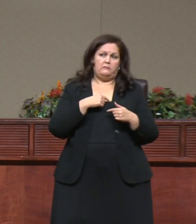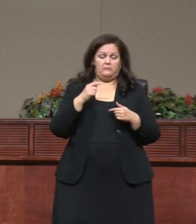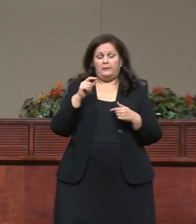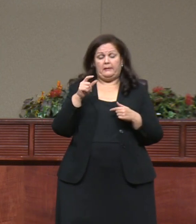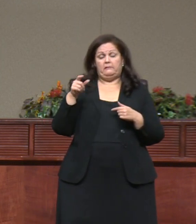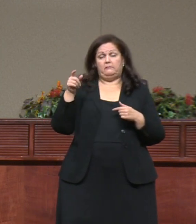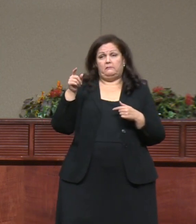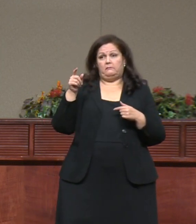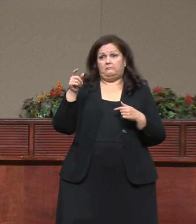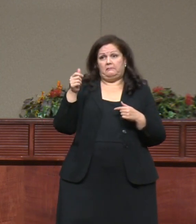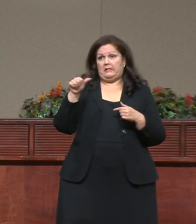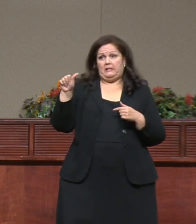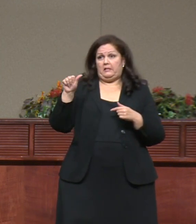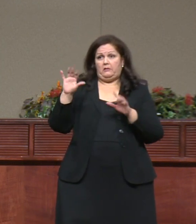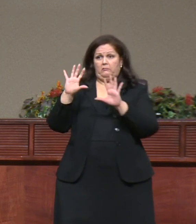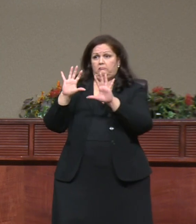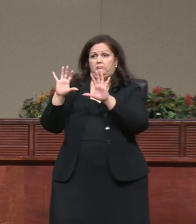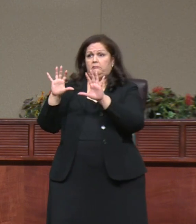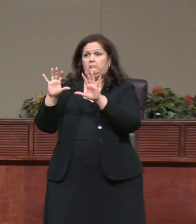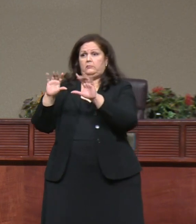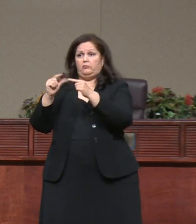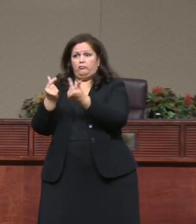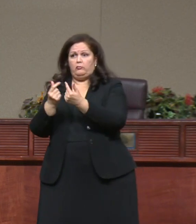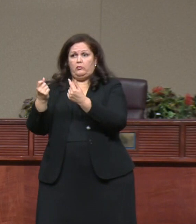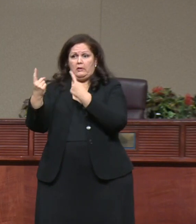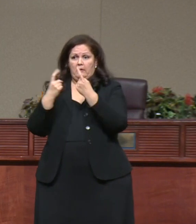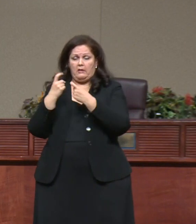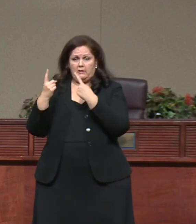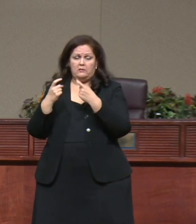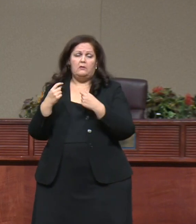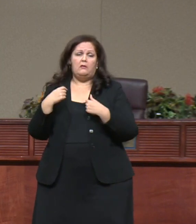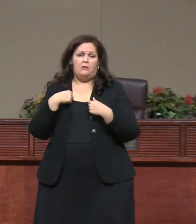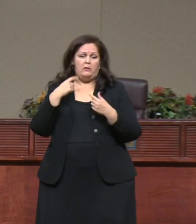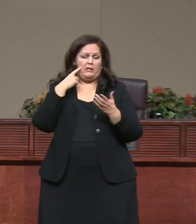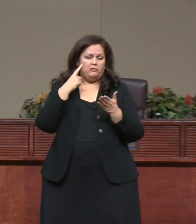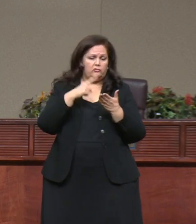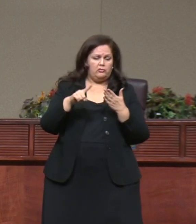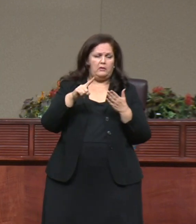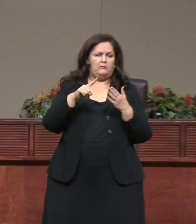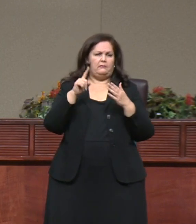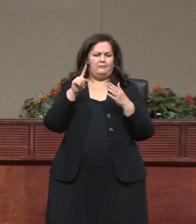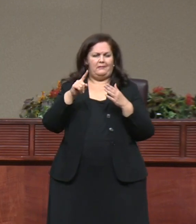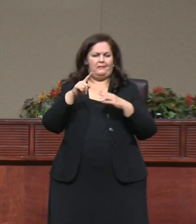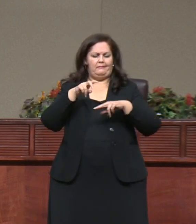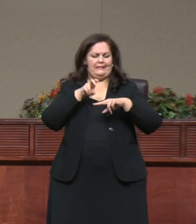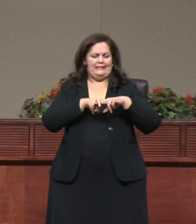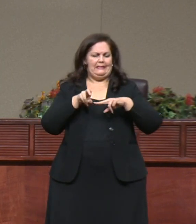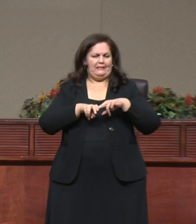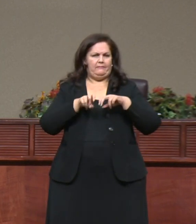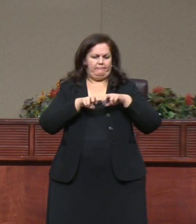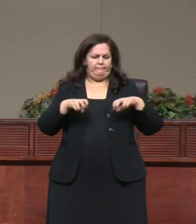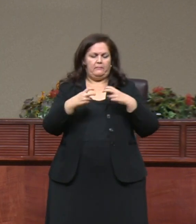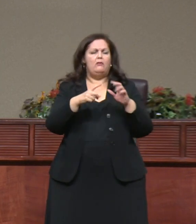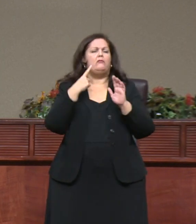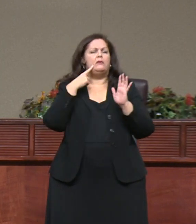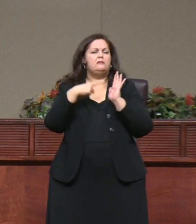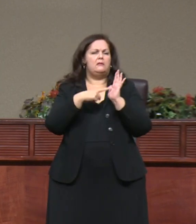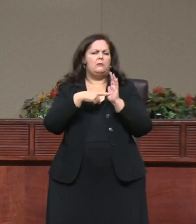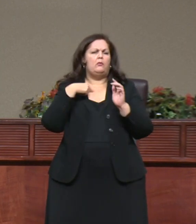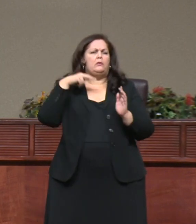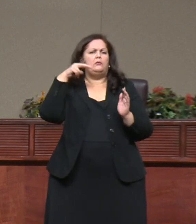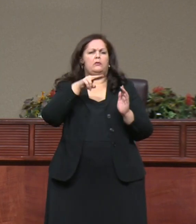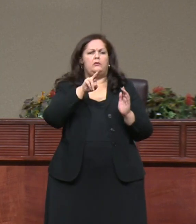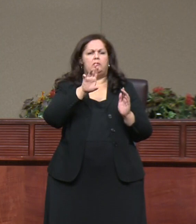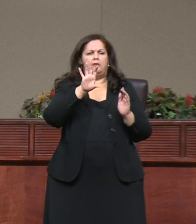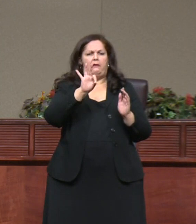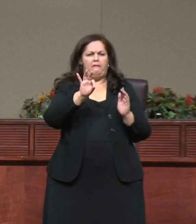to. And we have looked at their floor plans. And for example, we did it with UCF. We look at the floor plan